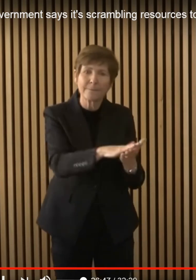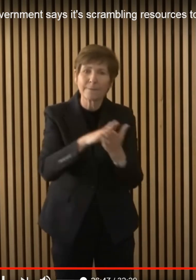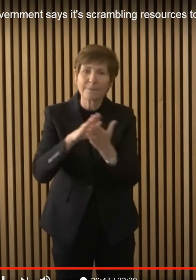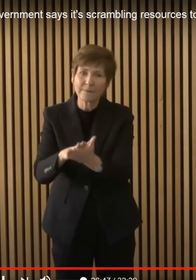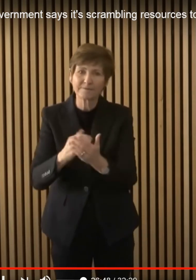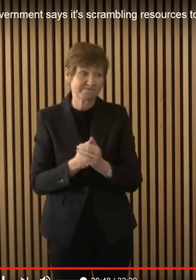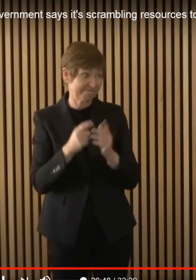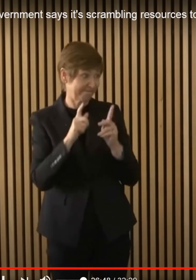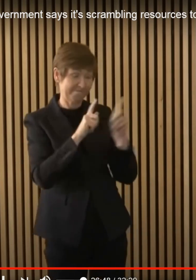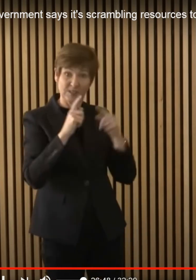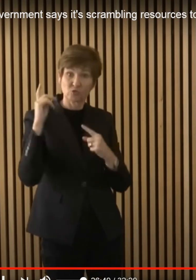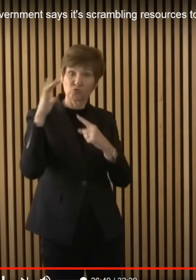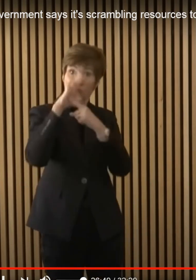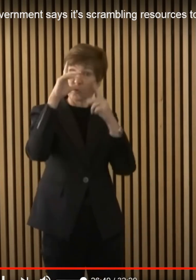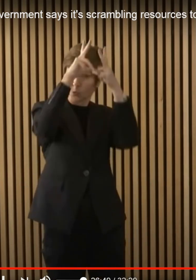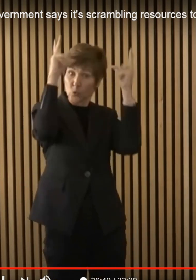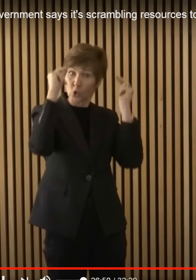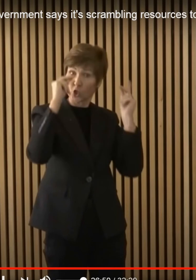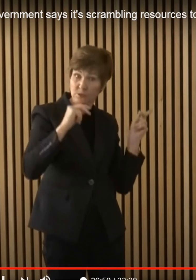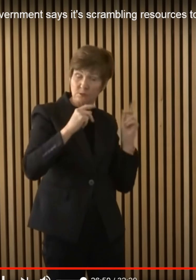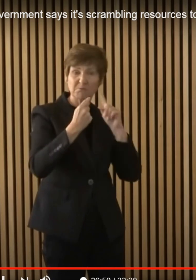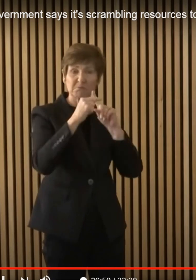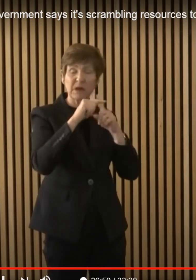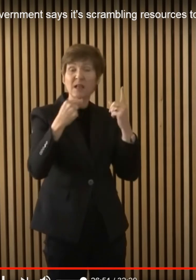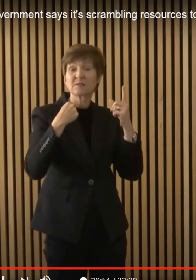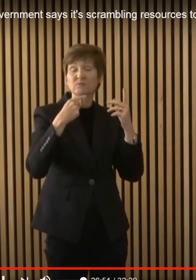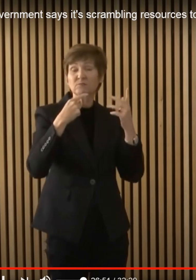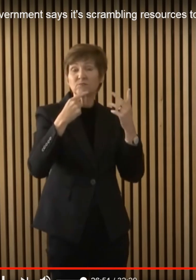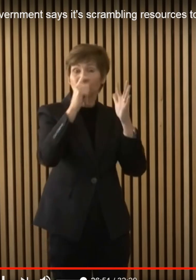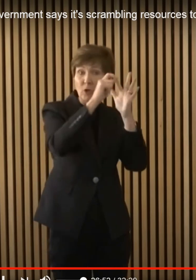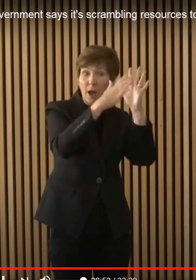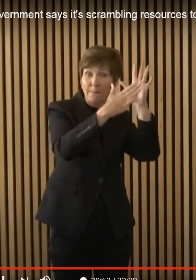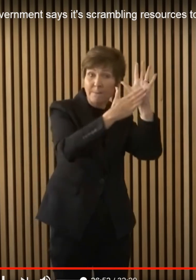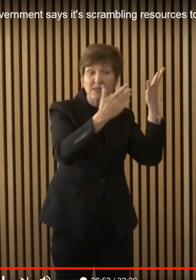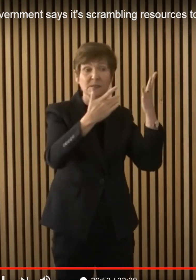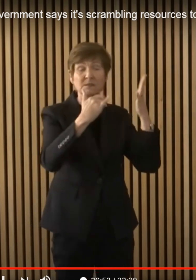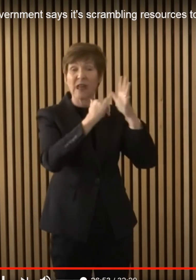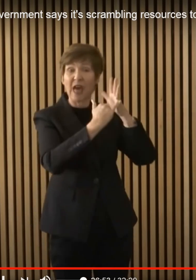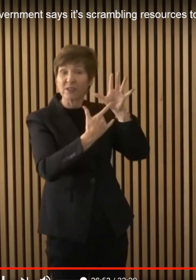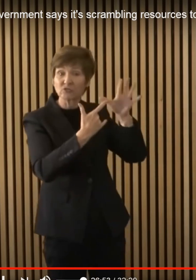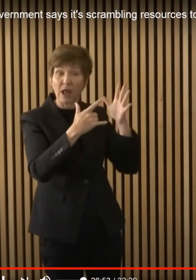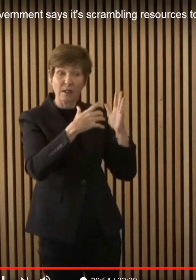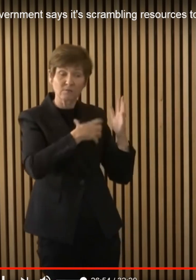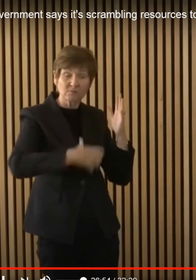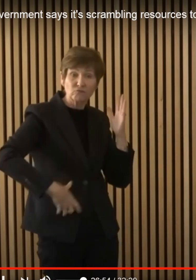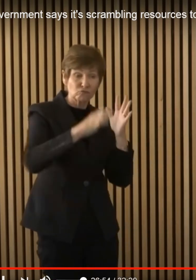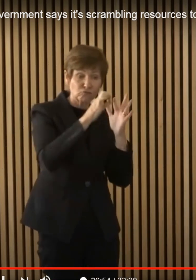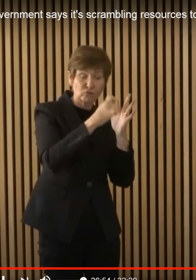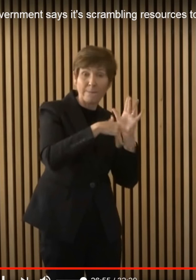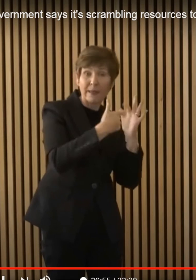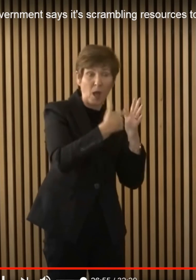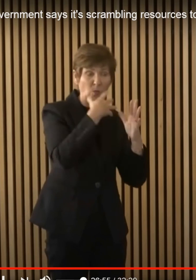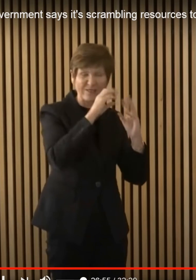Health Minister and Premier of South Australia, for example, the Prime Minister has been in contact with the Premier, is to arrange for those additional resources to